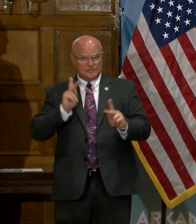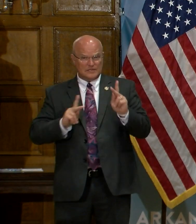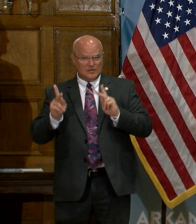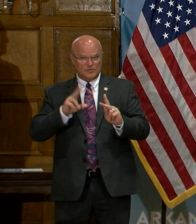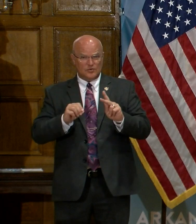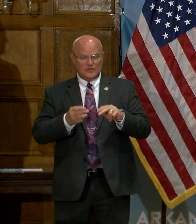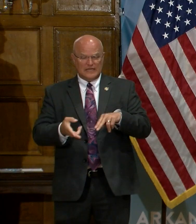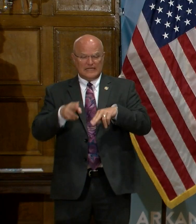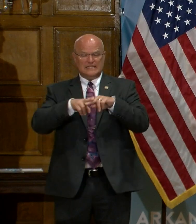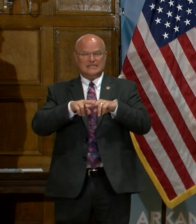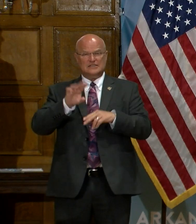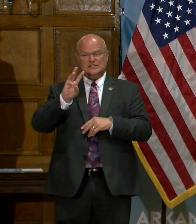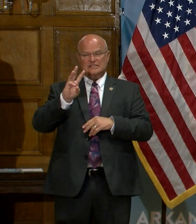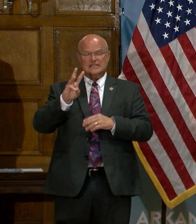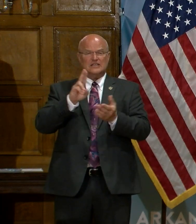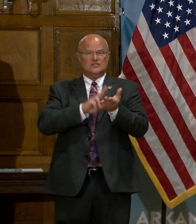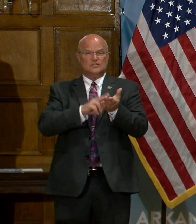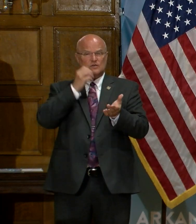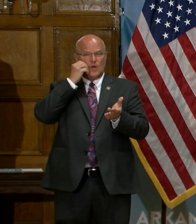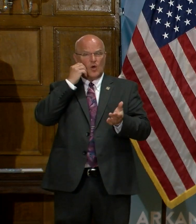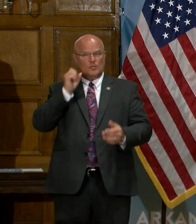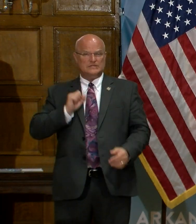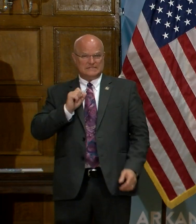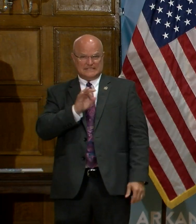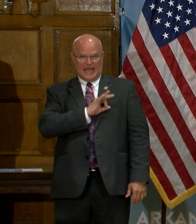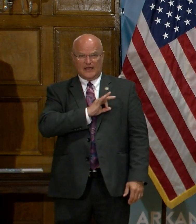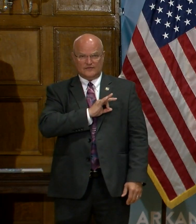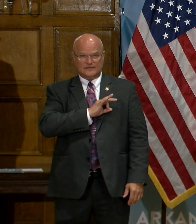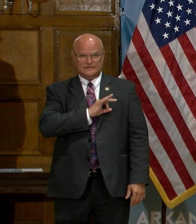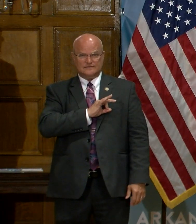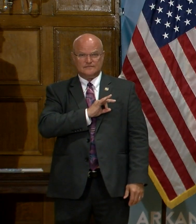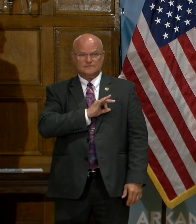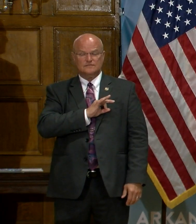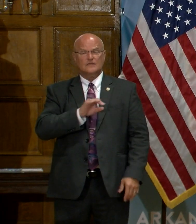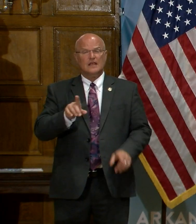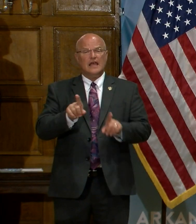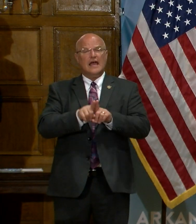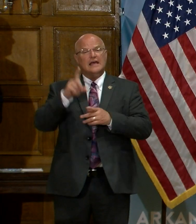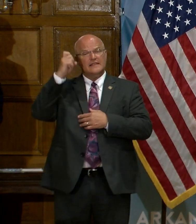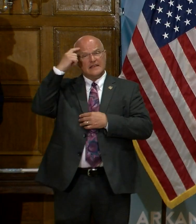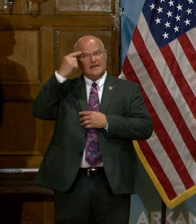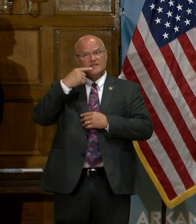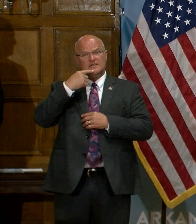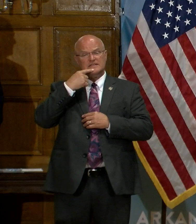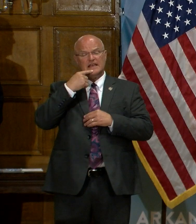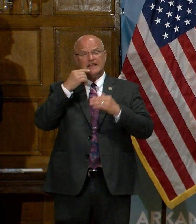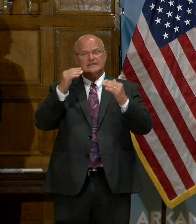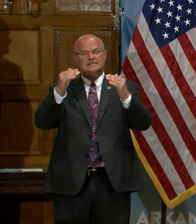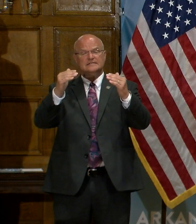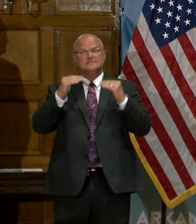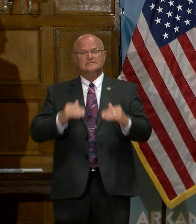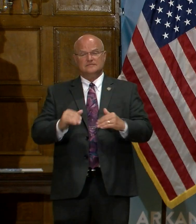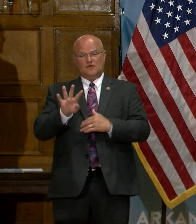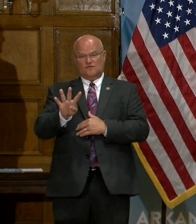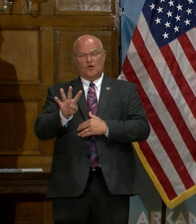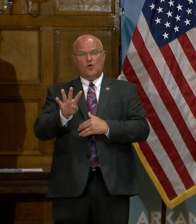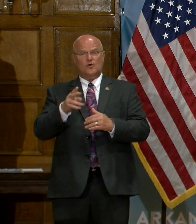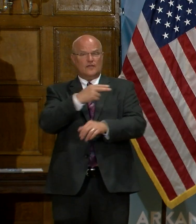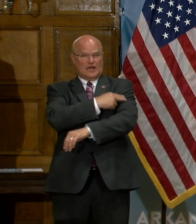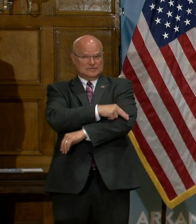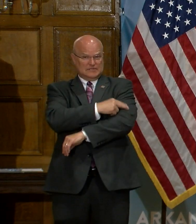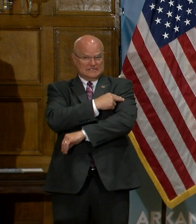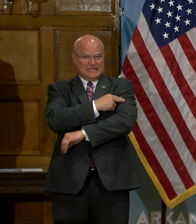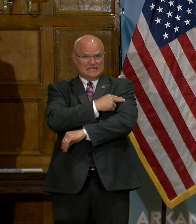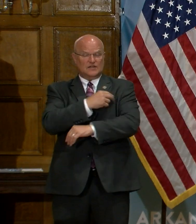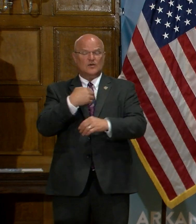additional 6 nursing home staff. As the Governor mentioned, we did have a net decrease of 4 in our